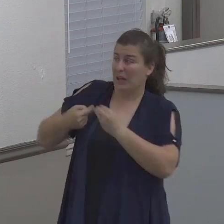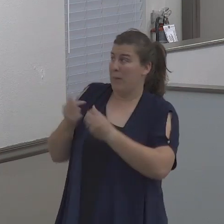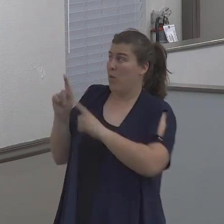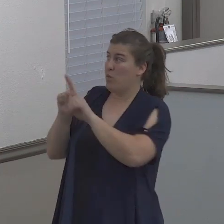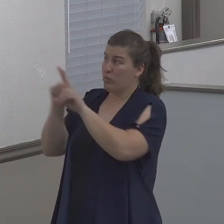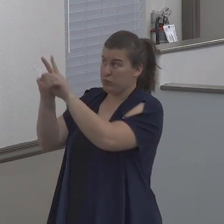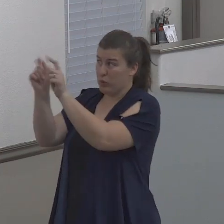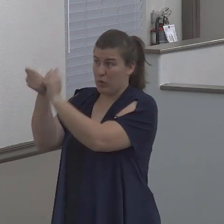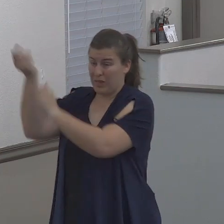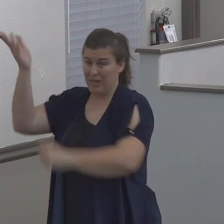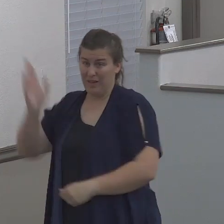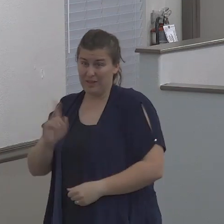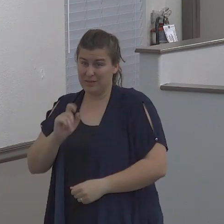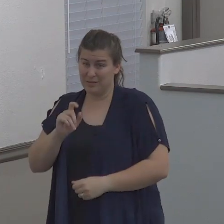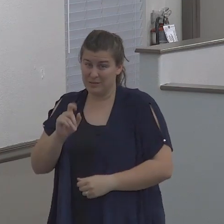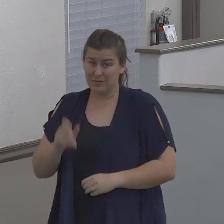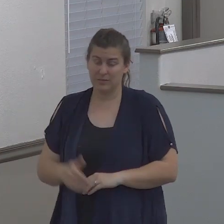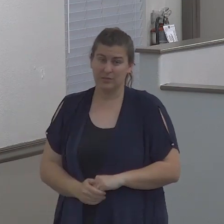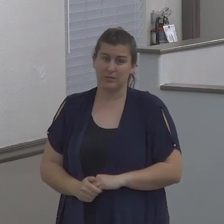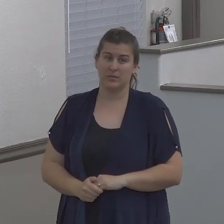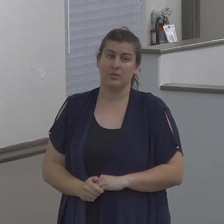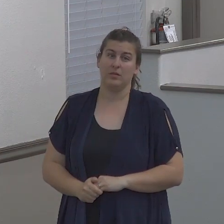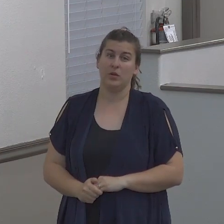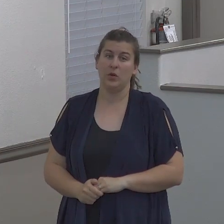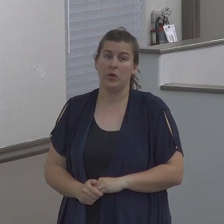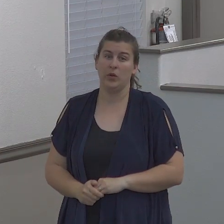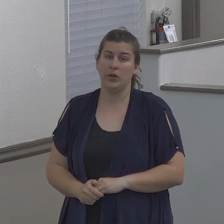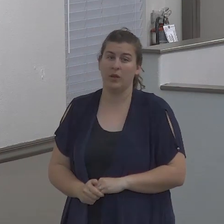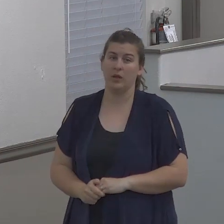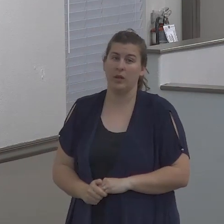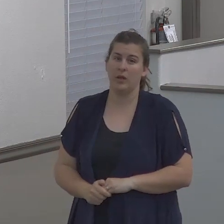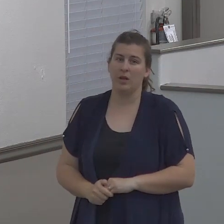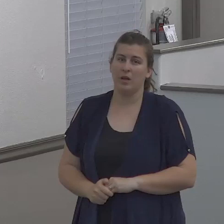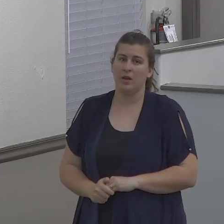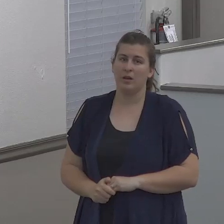Are you going to get serious about walking with God if you're not?